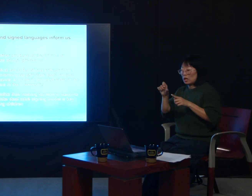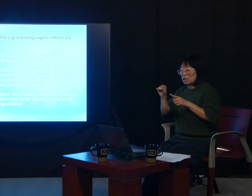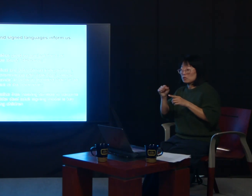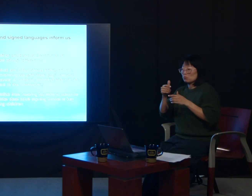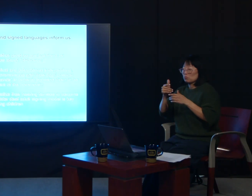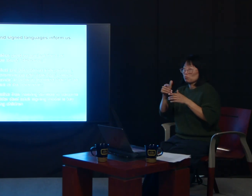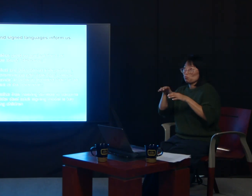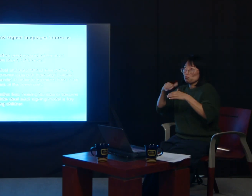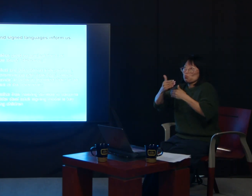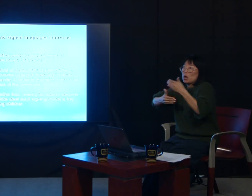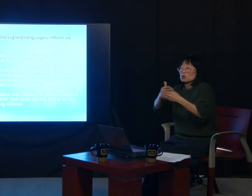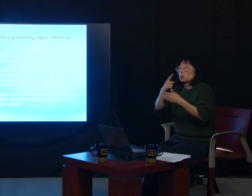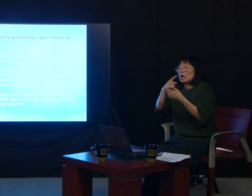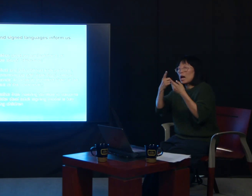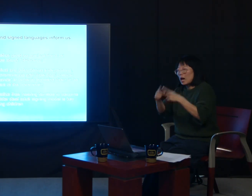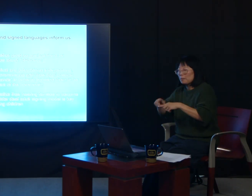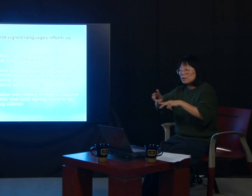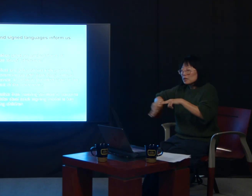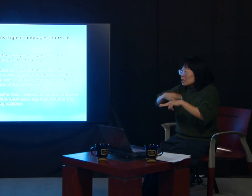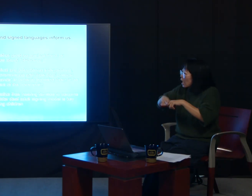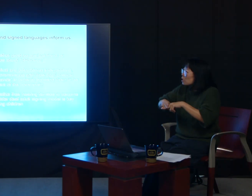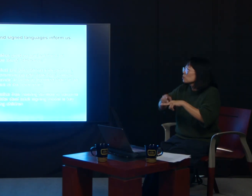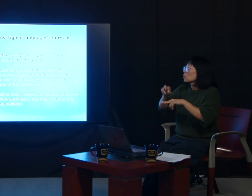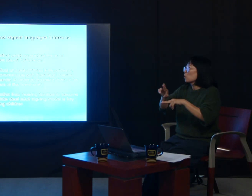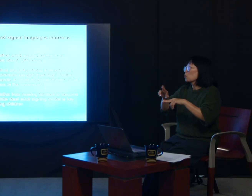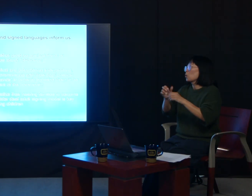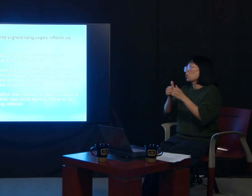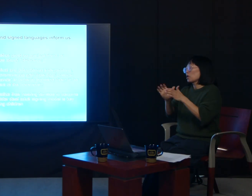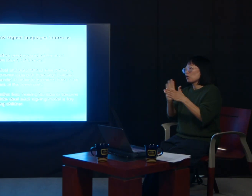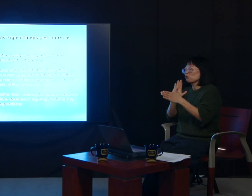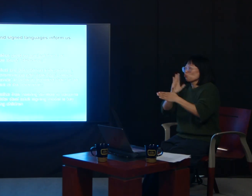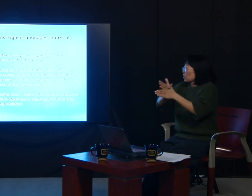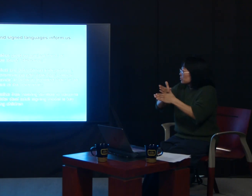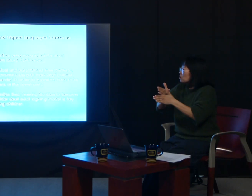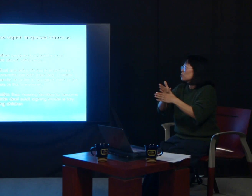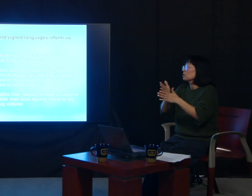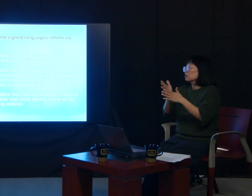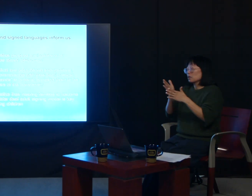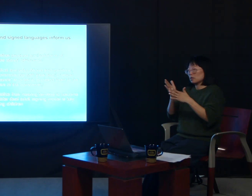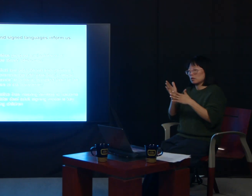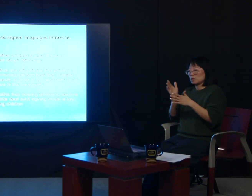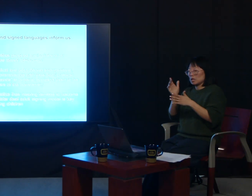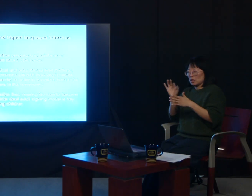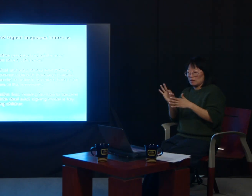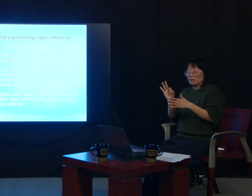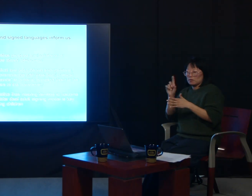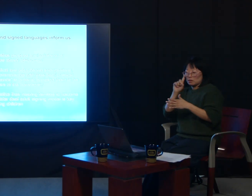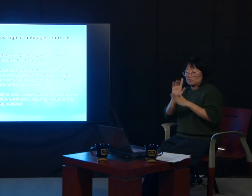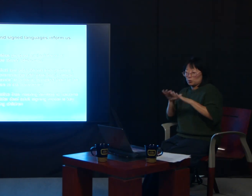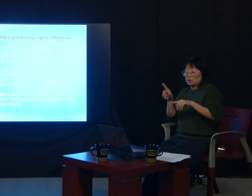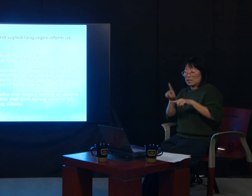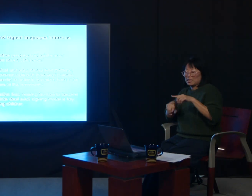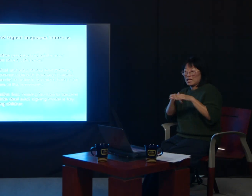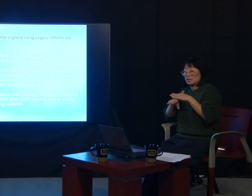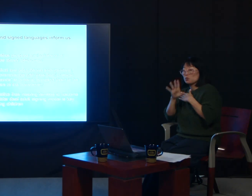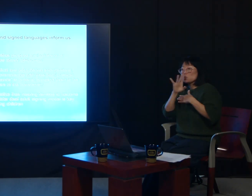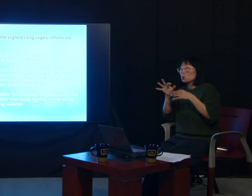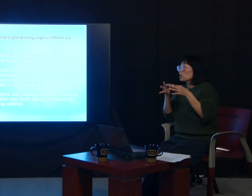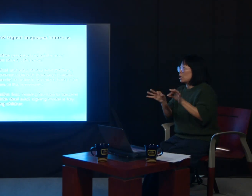that language socialization process will happen in a natural way without intervention of some kind, where and when